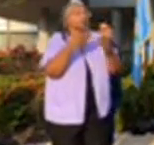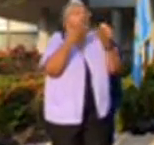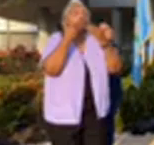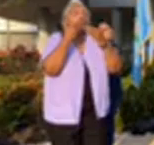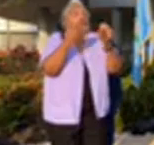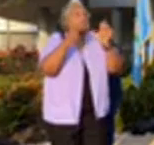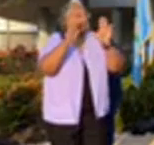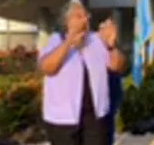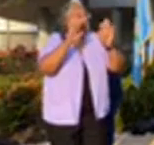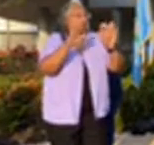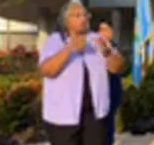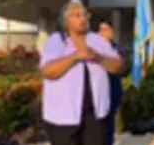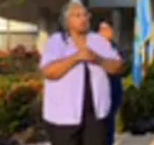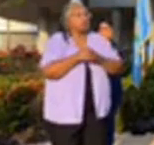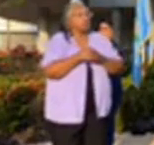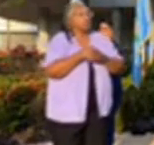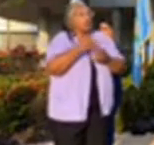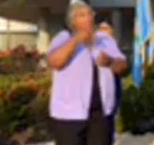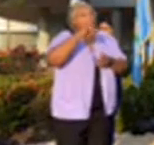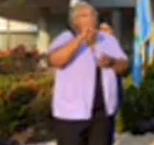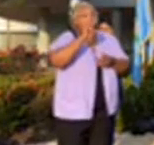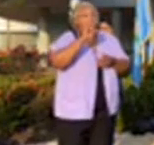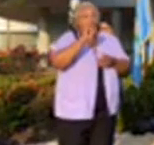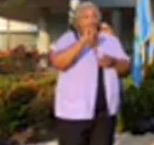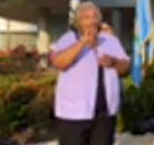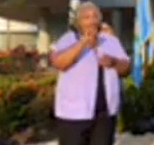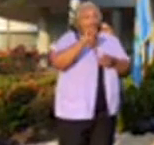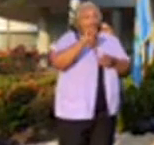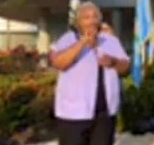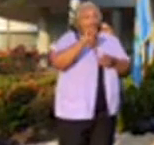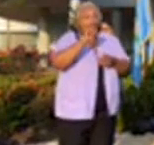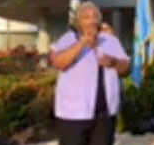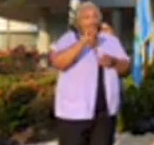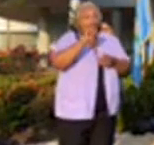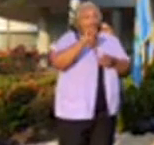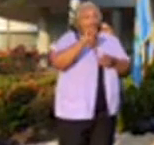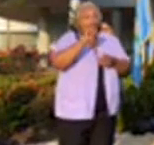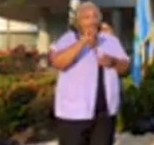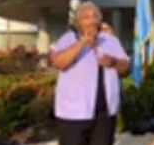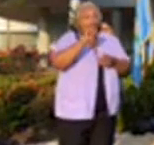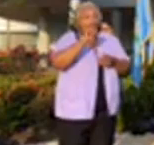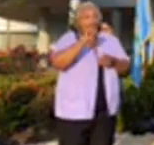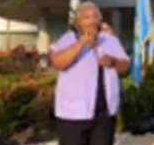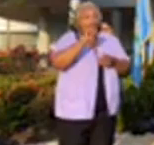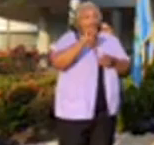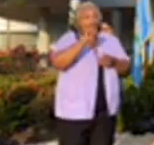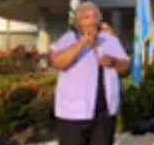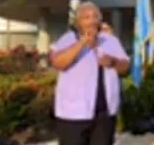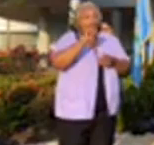be one of the pilot programs. It's the first time it's ever been done. And